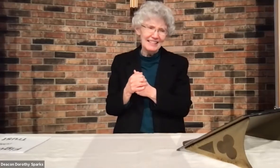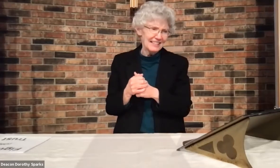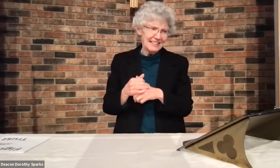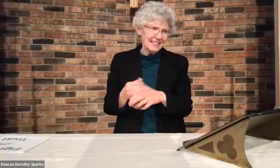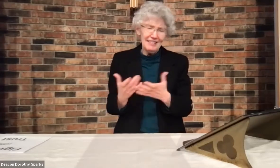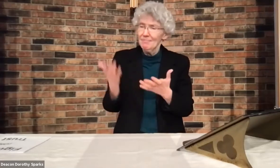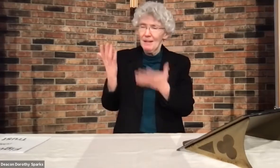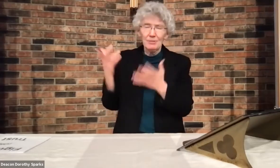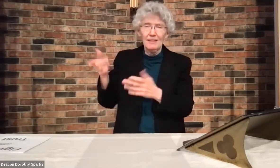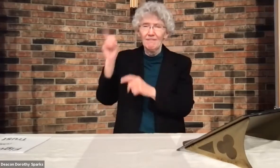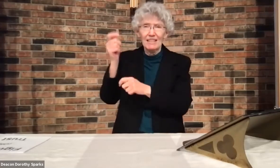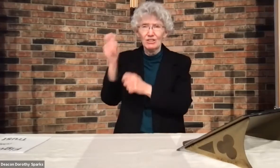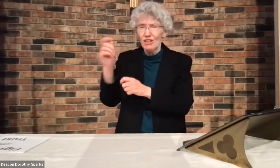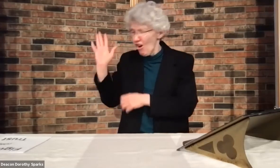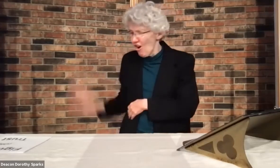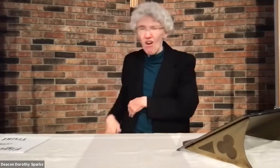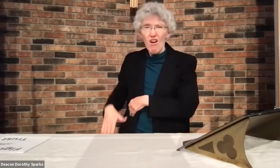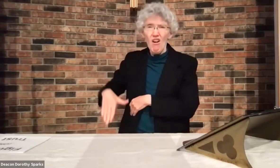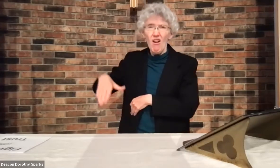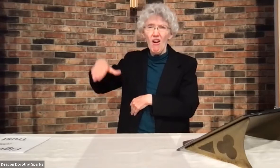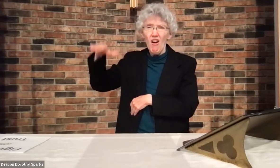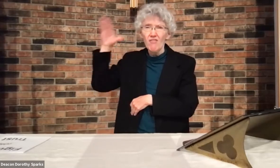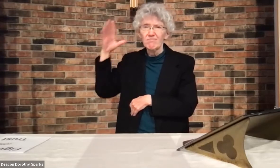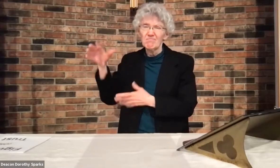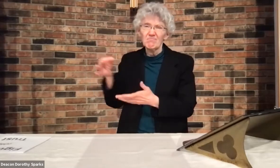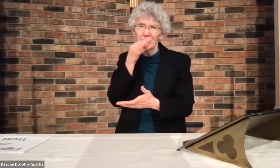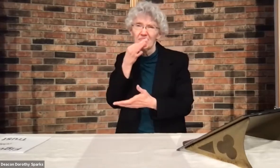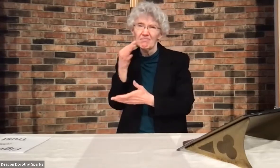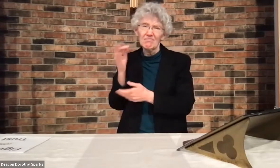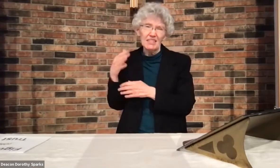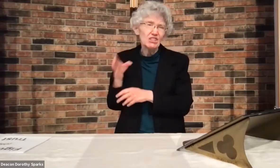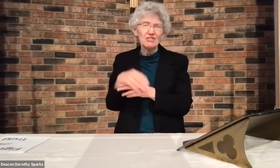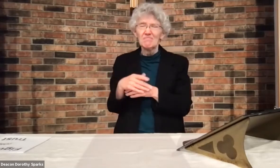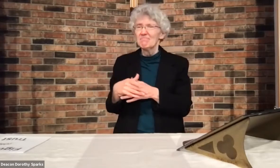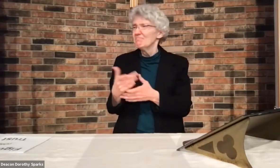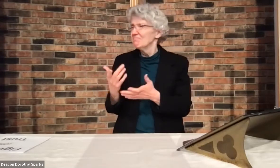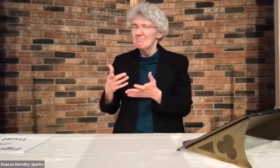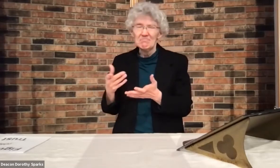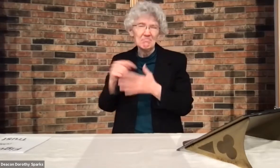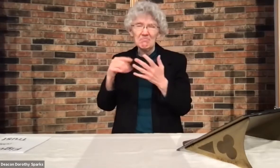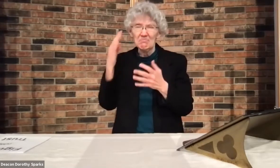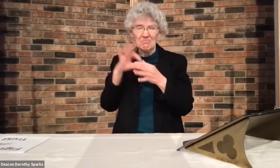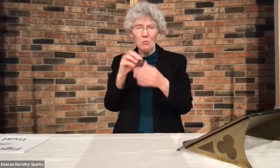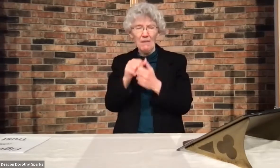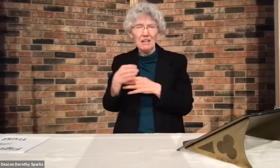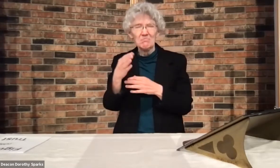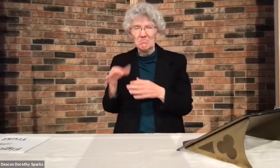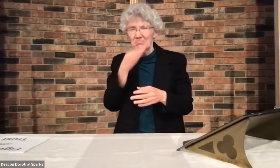Now, something very interesting to notice about Peter. He was probably